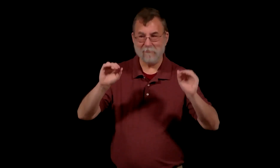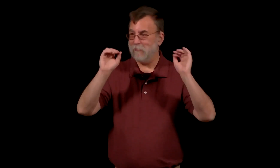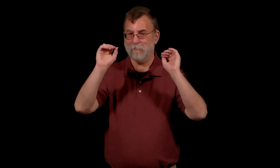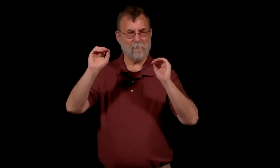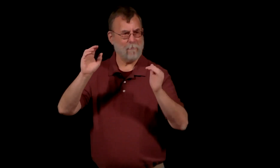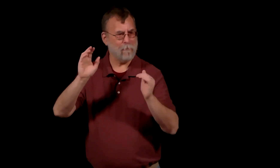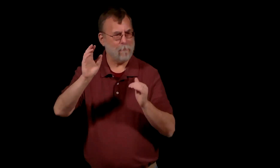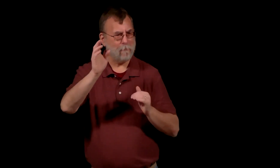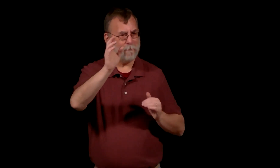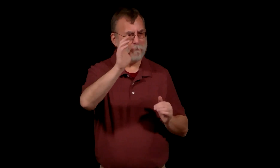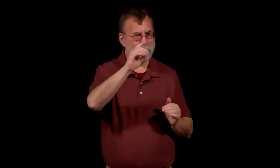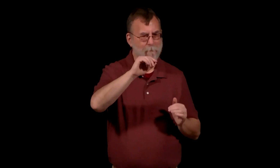Okay.